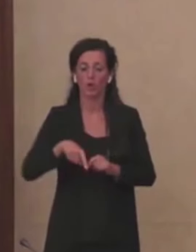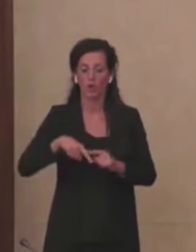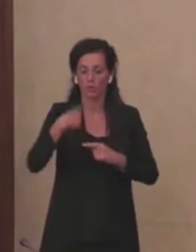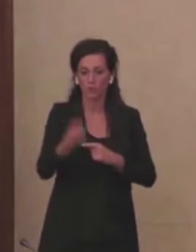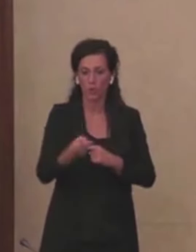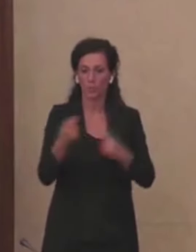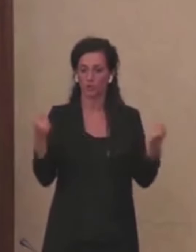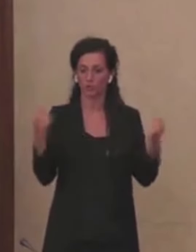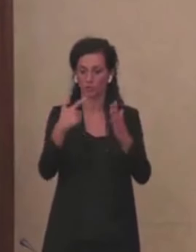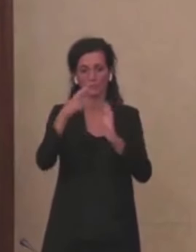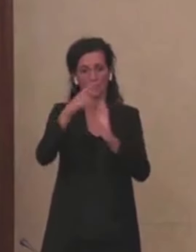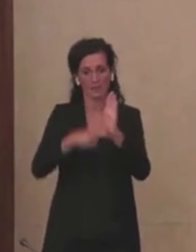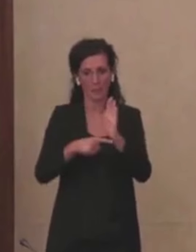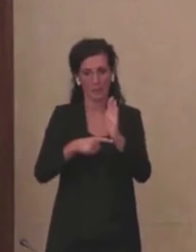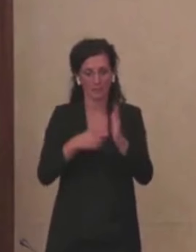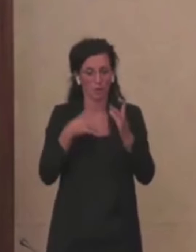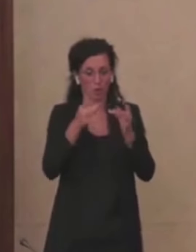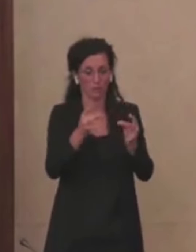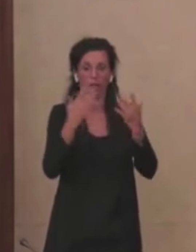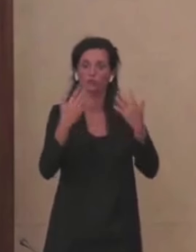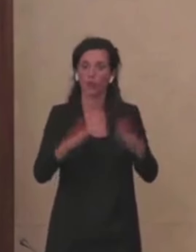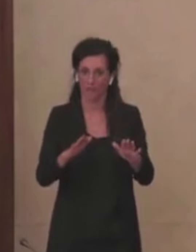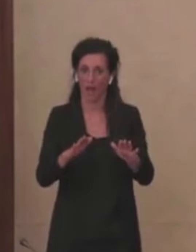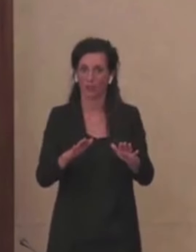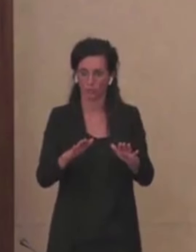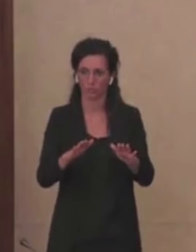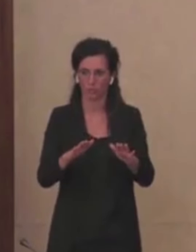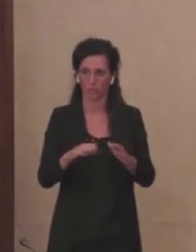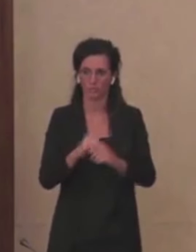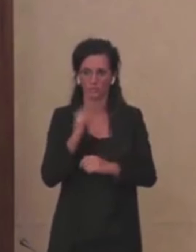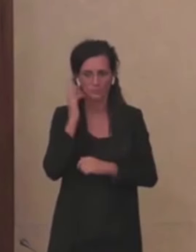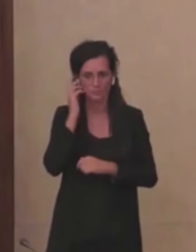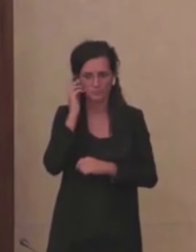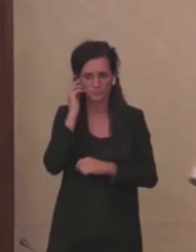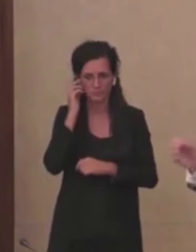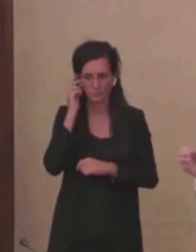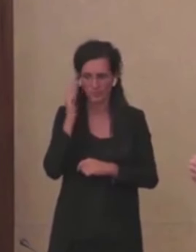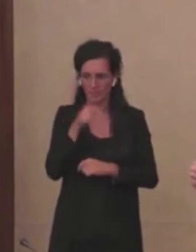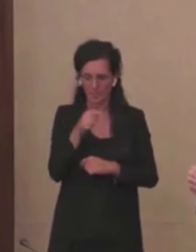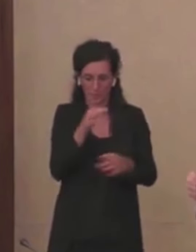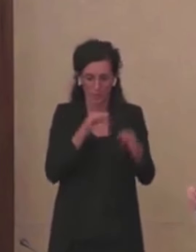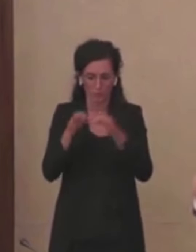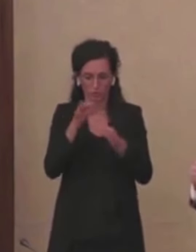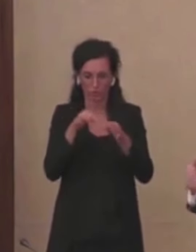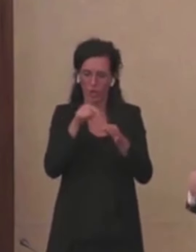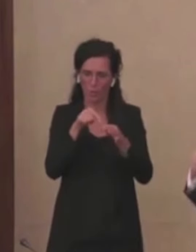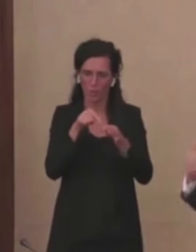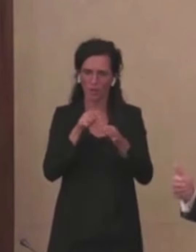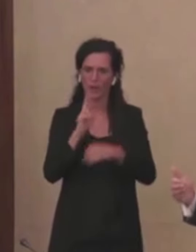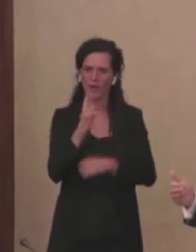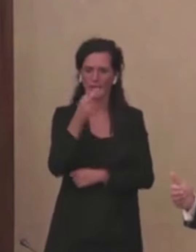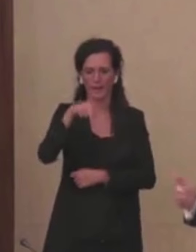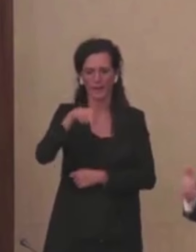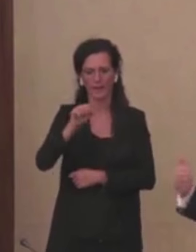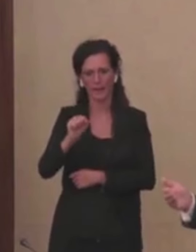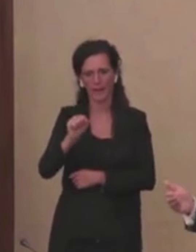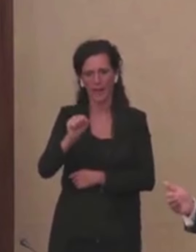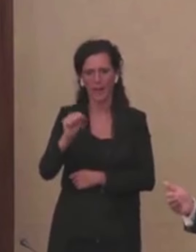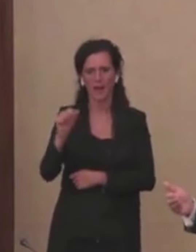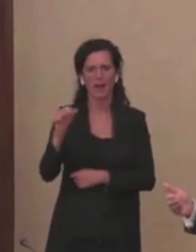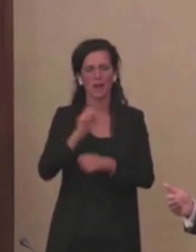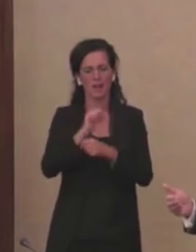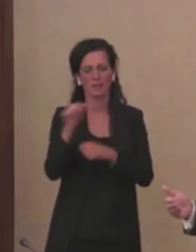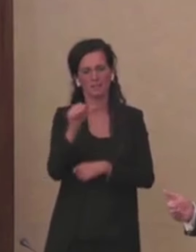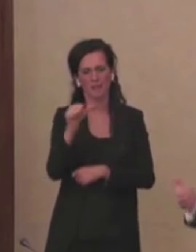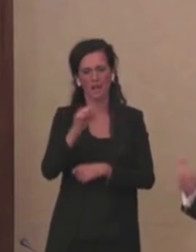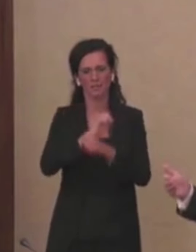no SARS-CoV-2 RNA. This discovery of pathogen